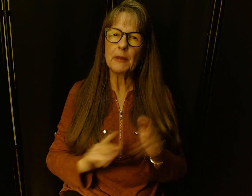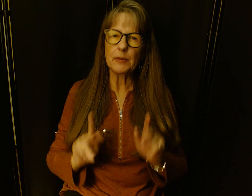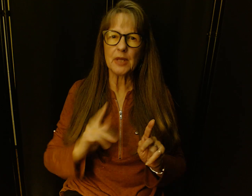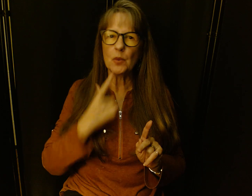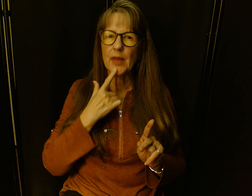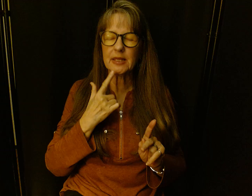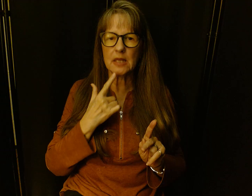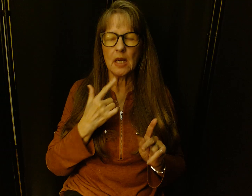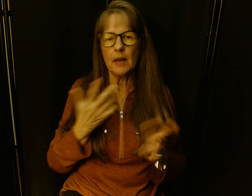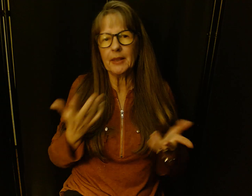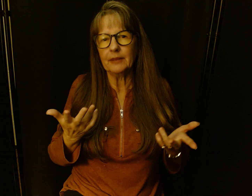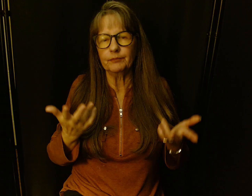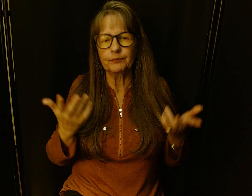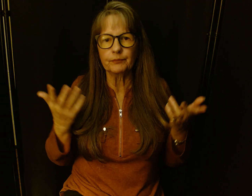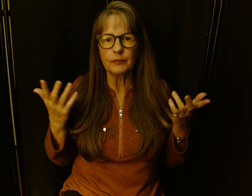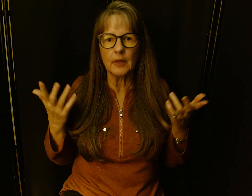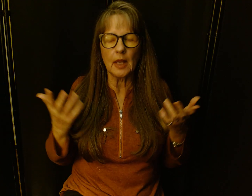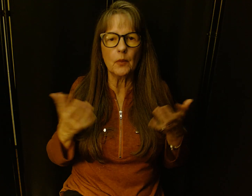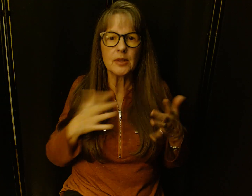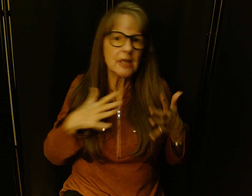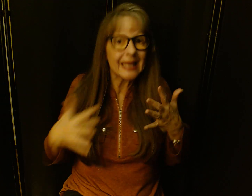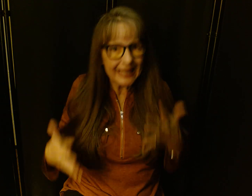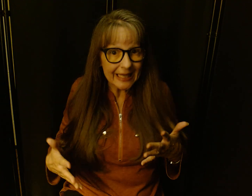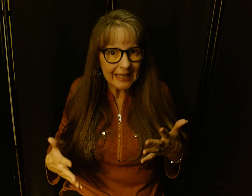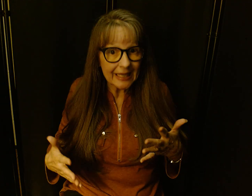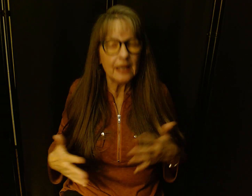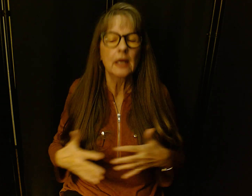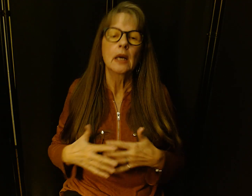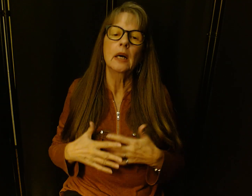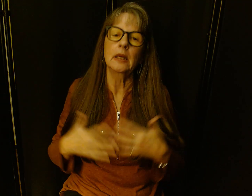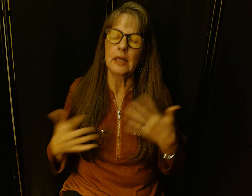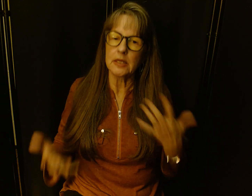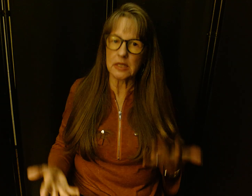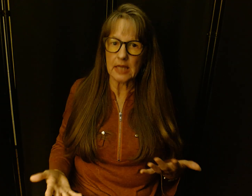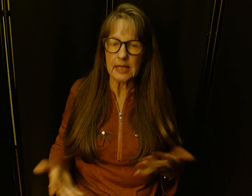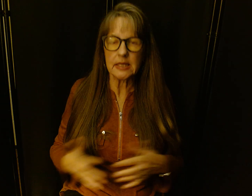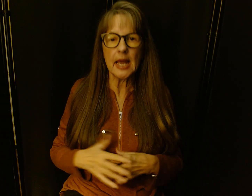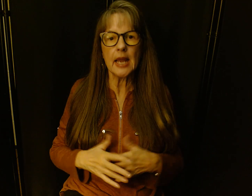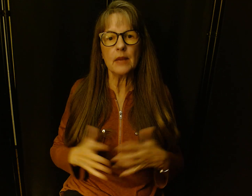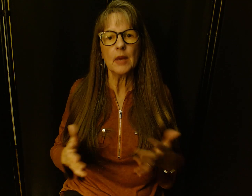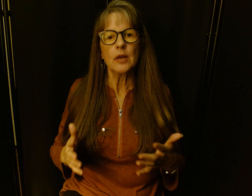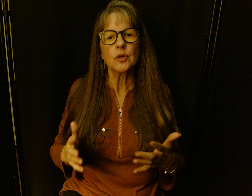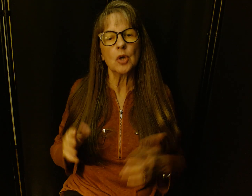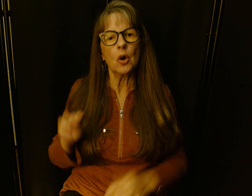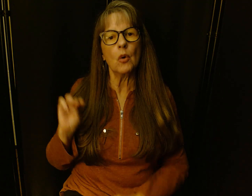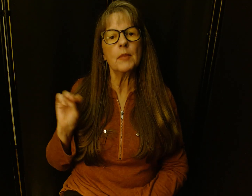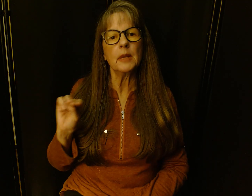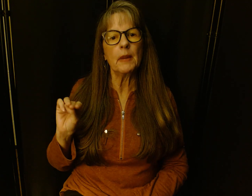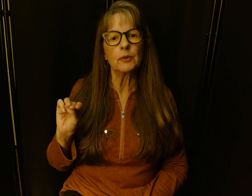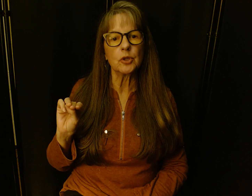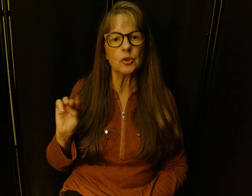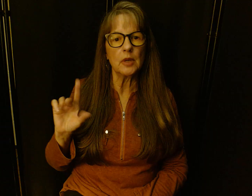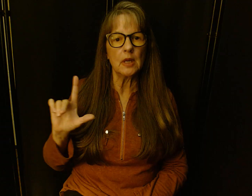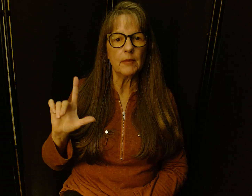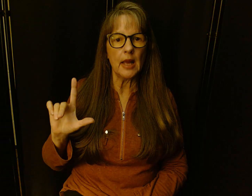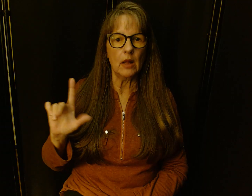say, well, that's not, he wasn't a king. That is his last name. So many people just do